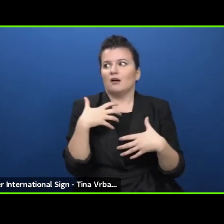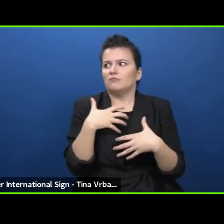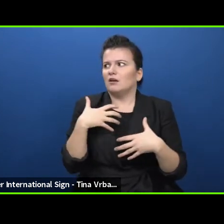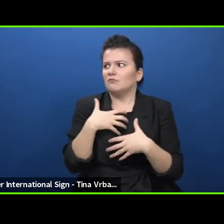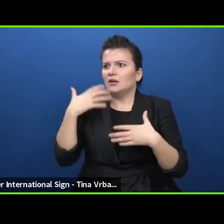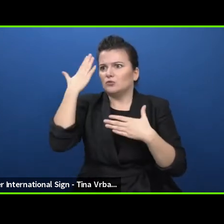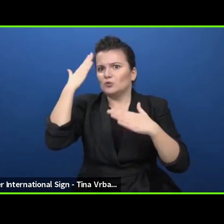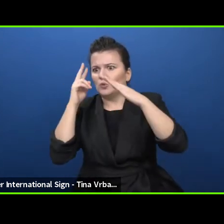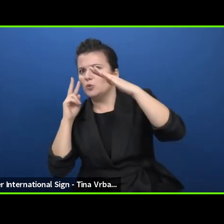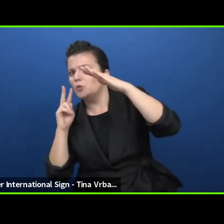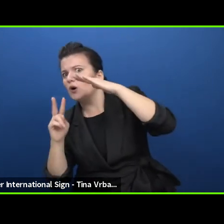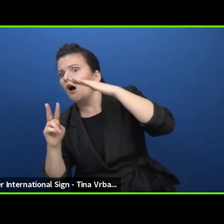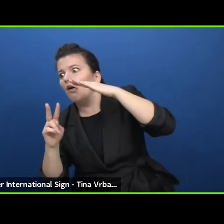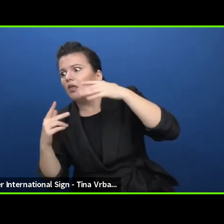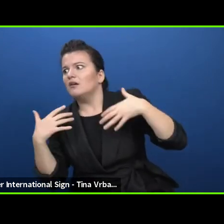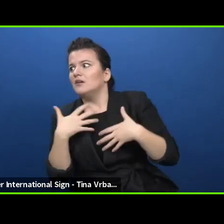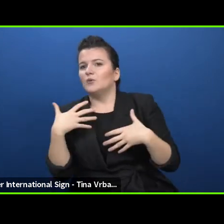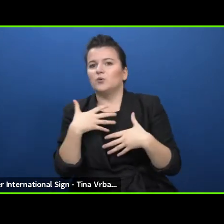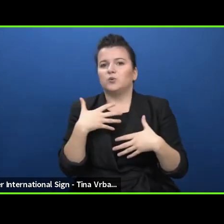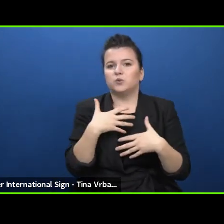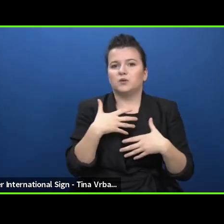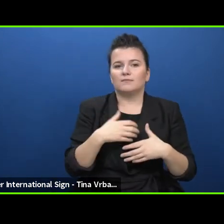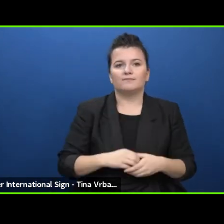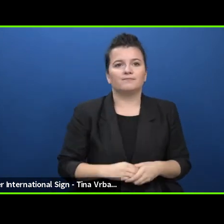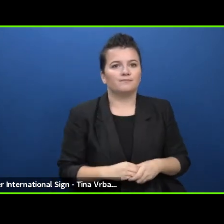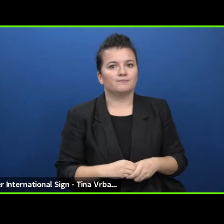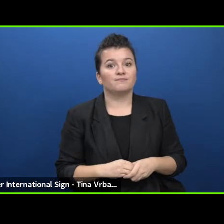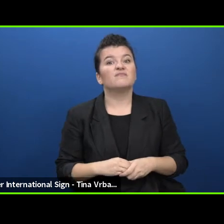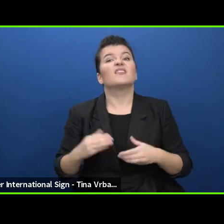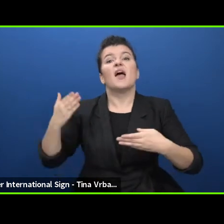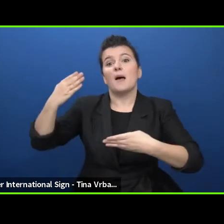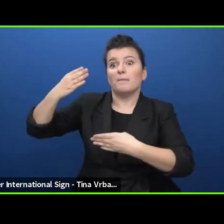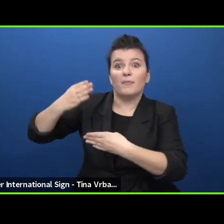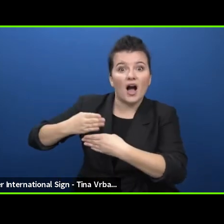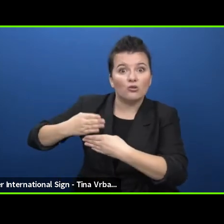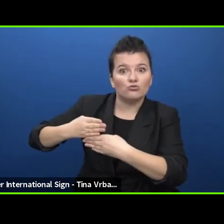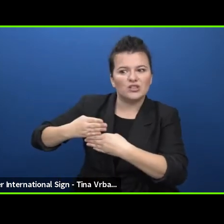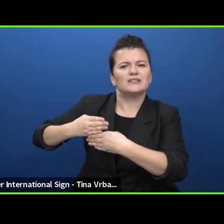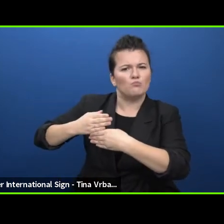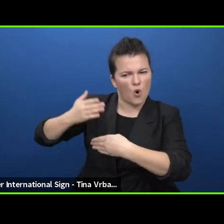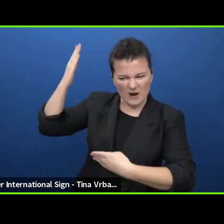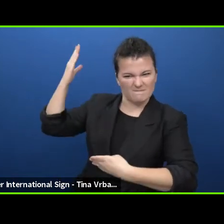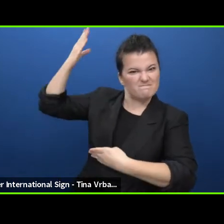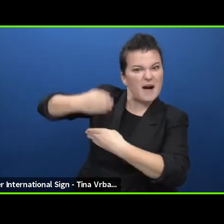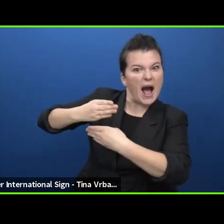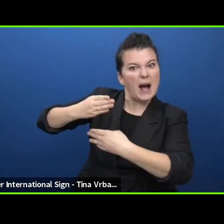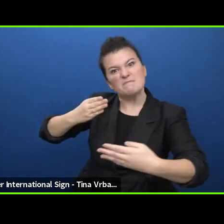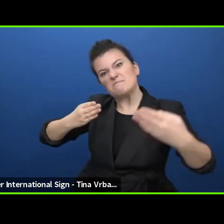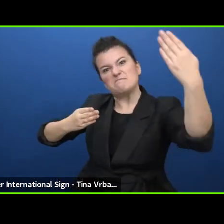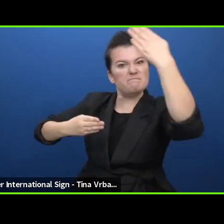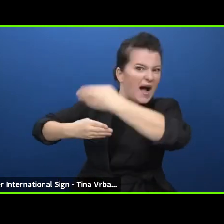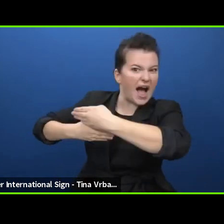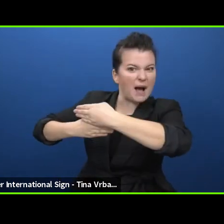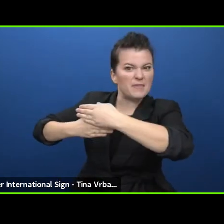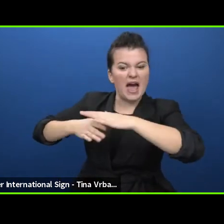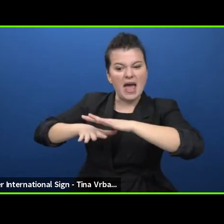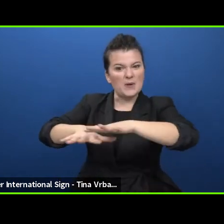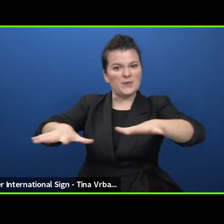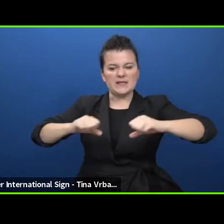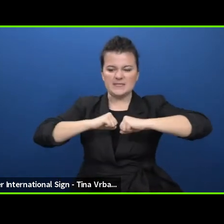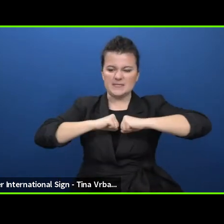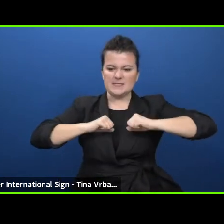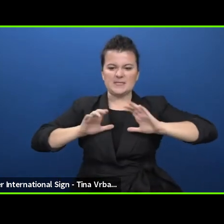An alternative to paranoid boundaries. An alternative to lone exclusive spaces. An alternative to paranoid